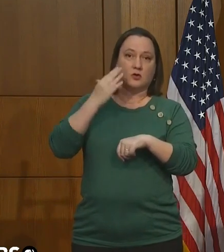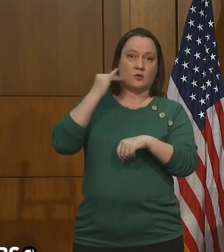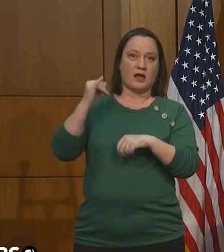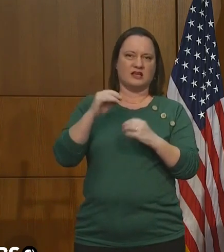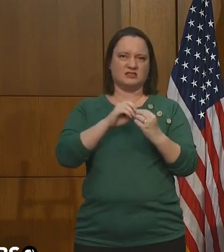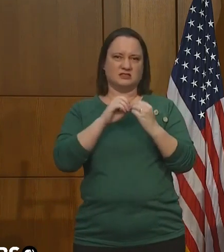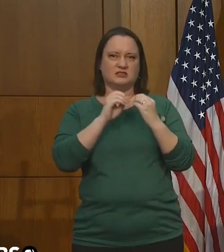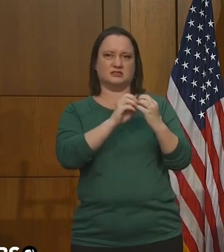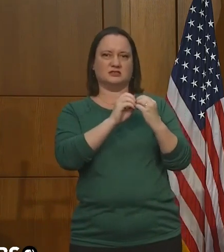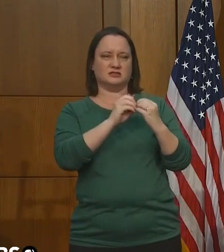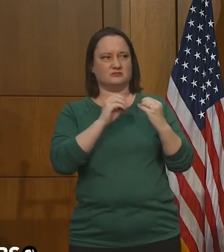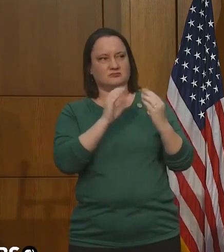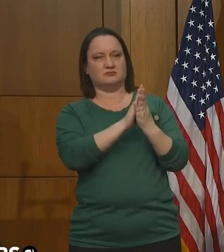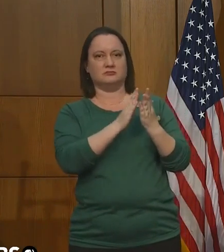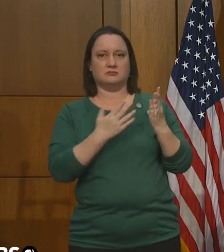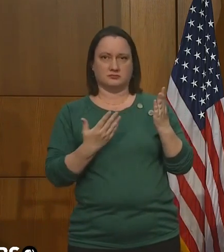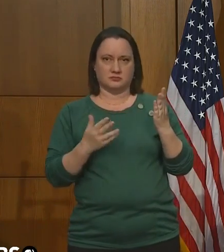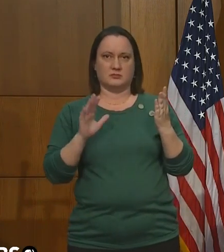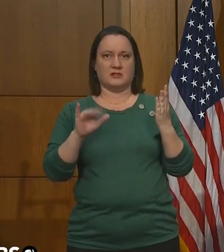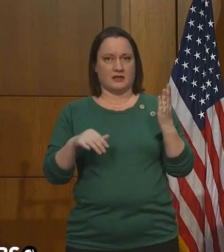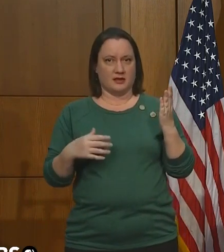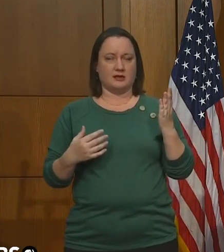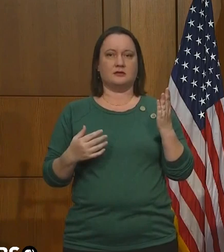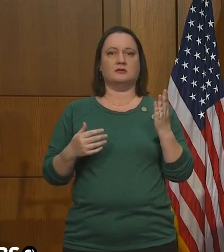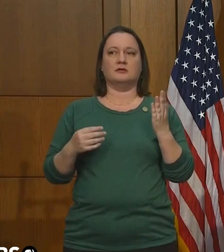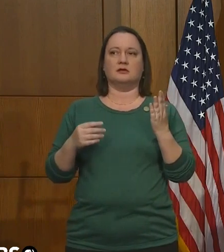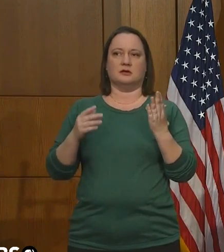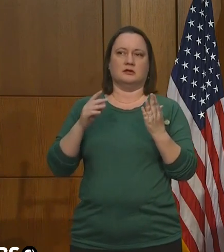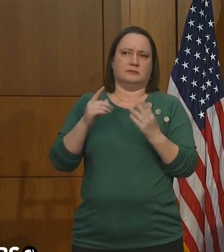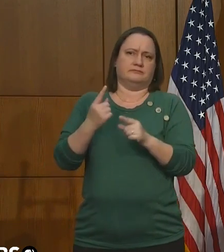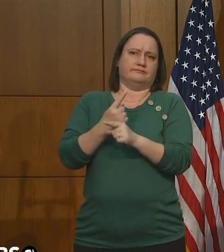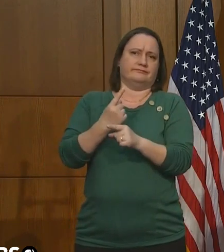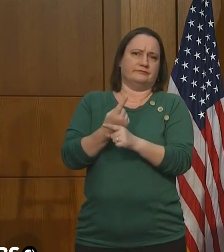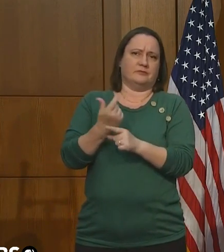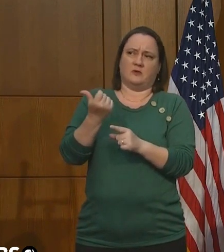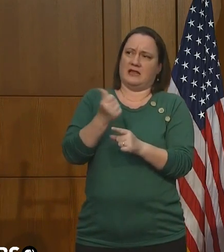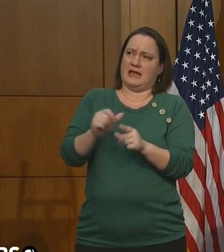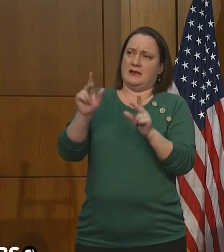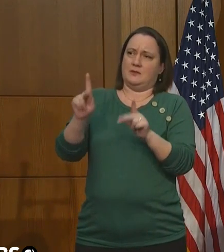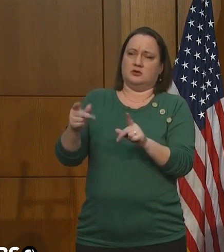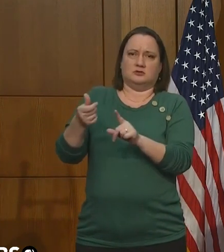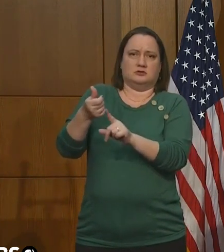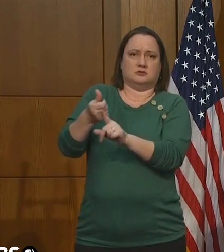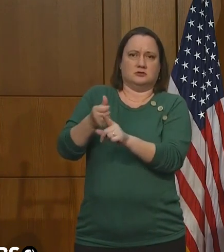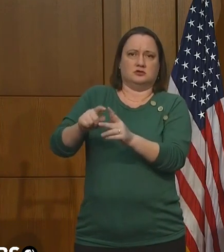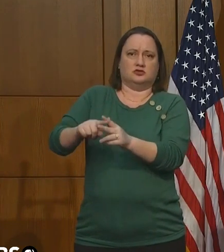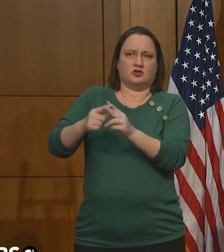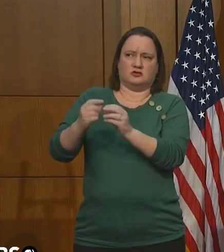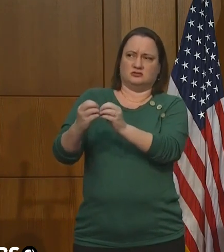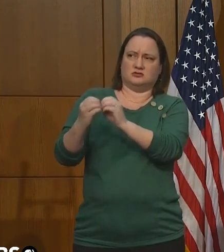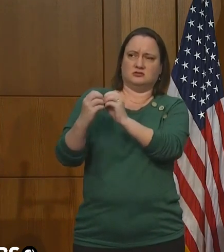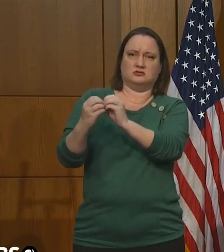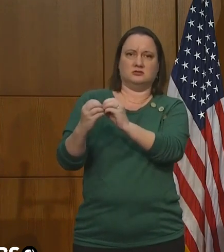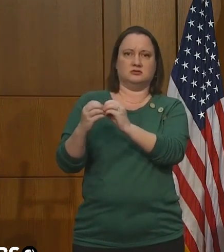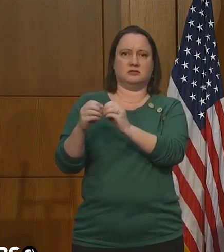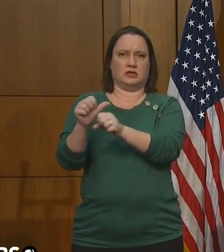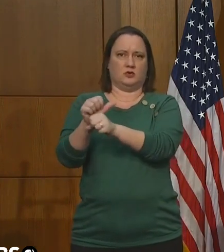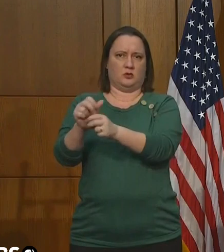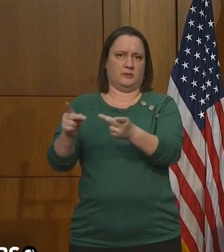and we would follow a different a line of enforcement in that. But as far as if there's a person